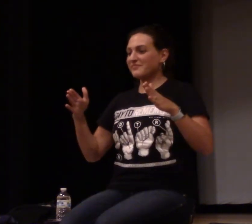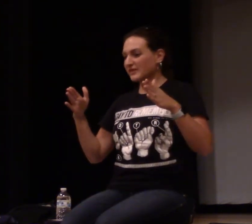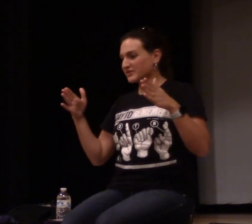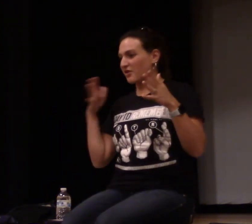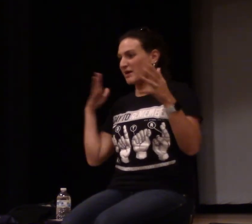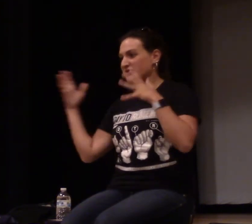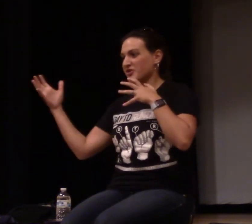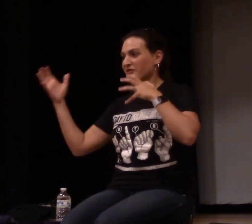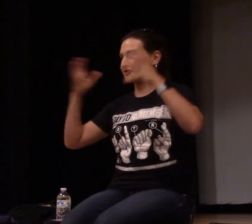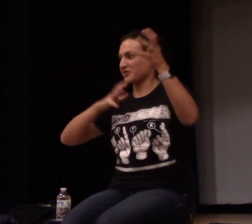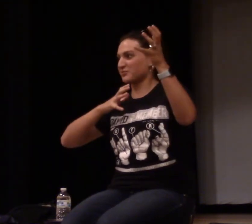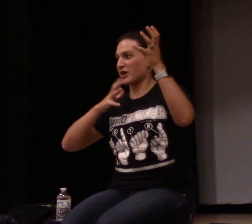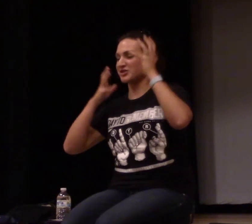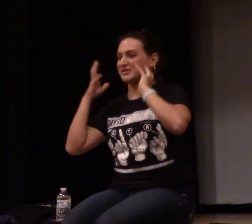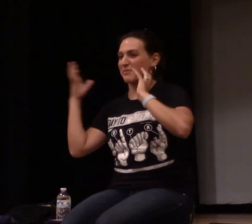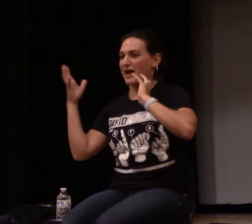So make sure your facial expressions match.